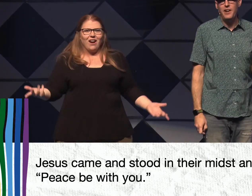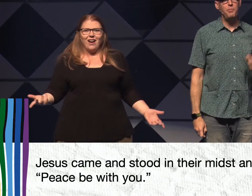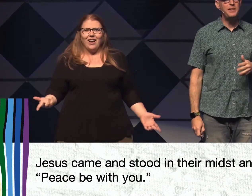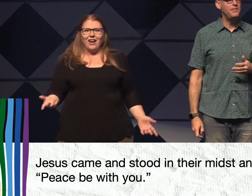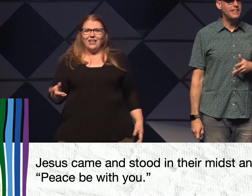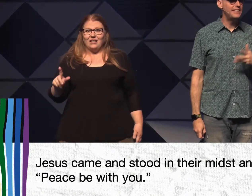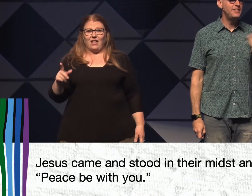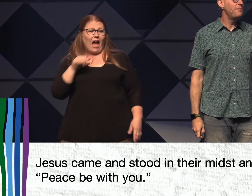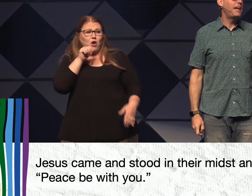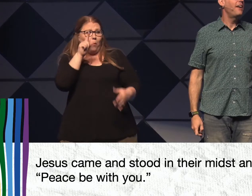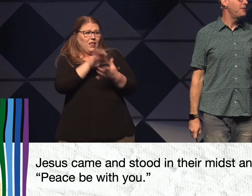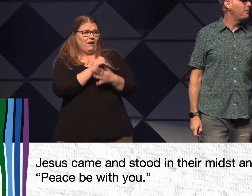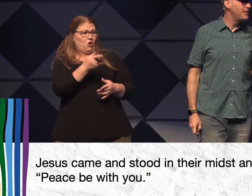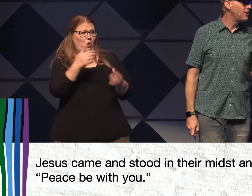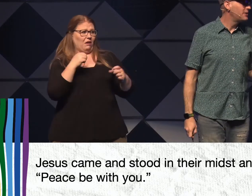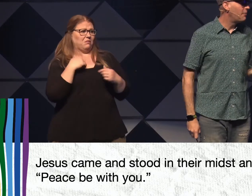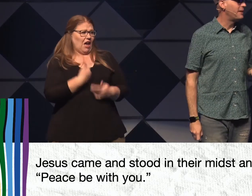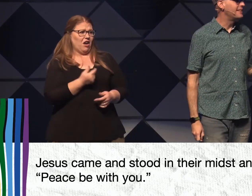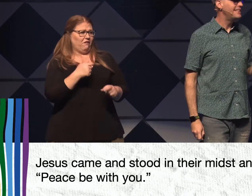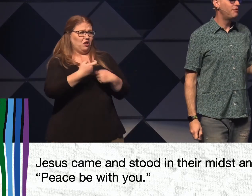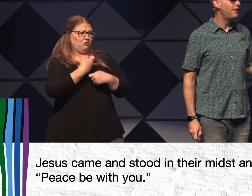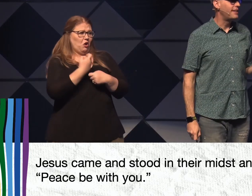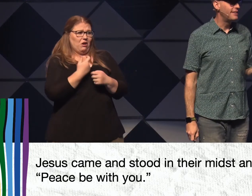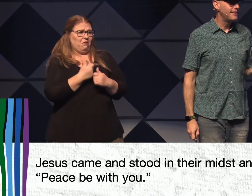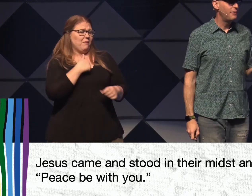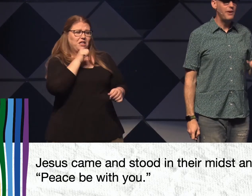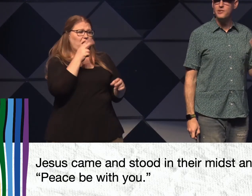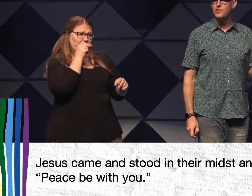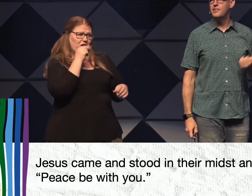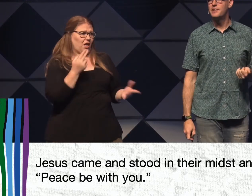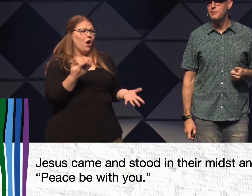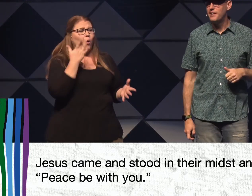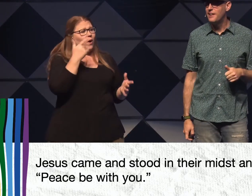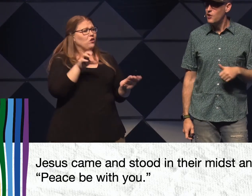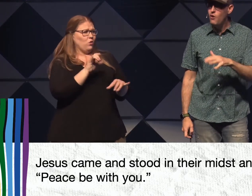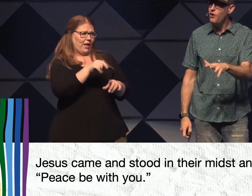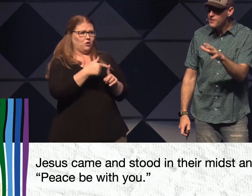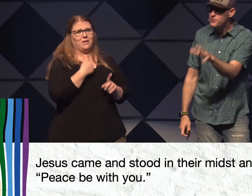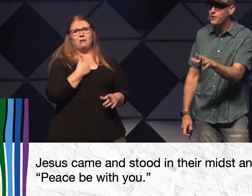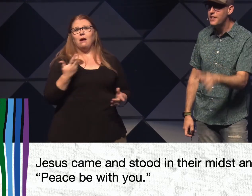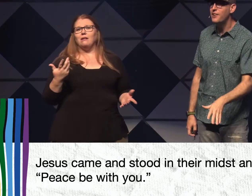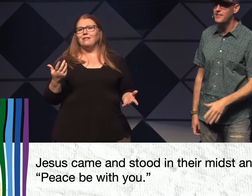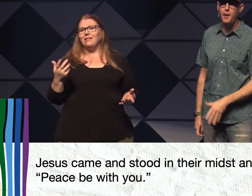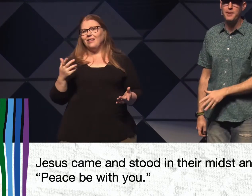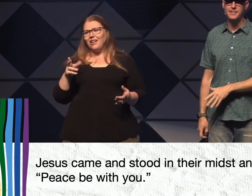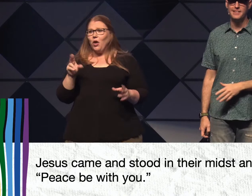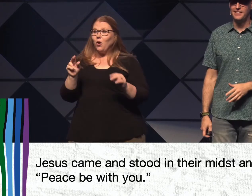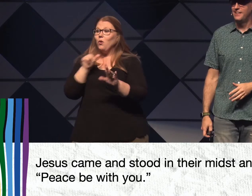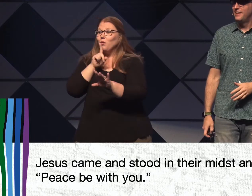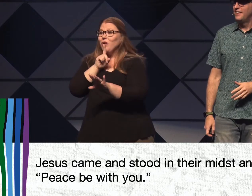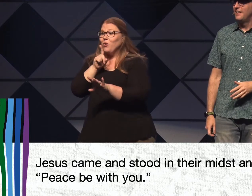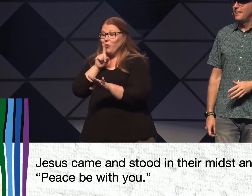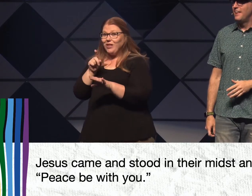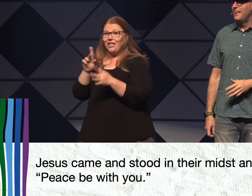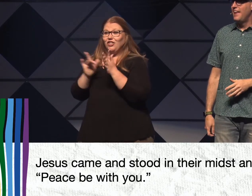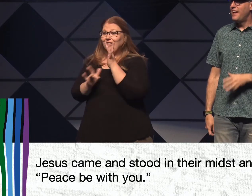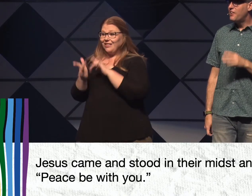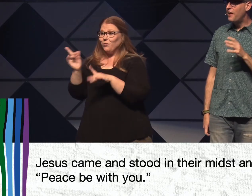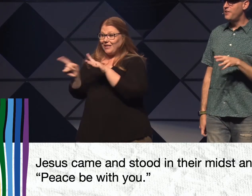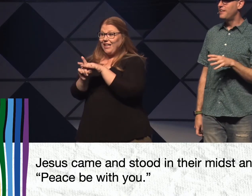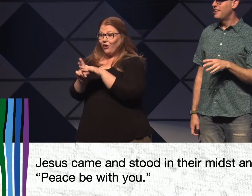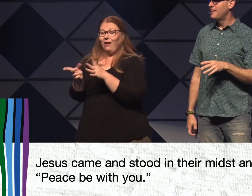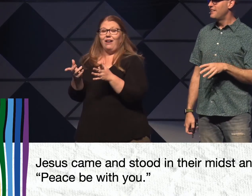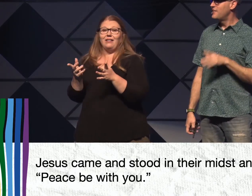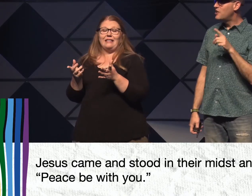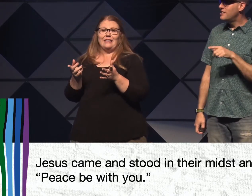Thomas is like, I don't believe you guys. I'm tired of you playing jokes on me. This isn't funny. Why would you do this to me? No, he was really here, Thomas. And I